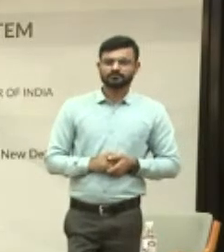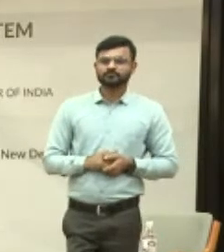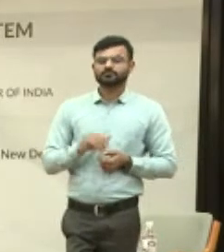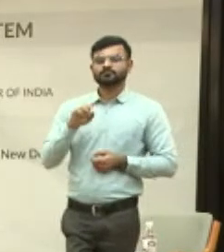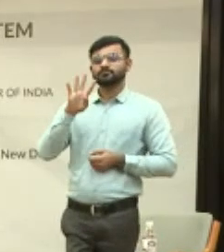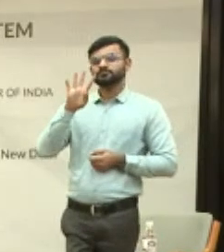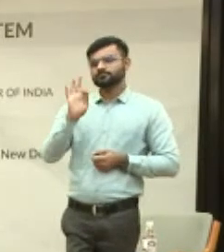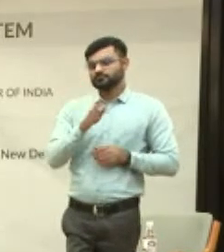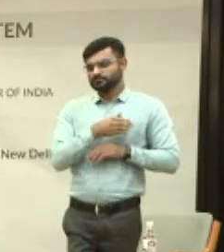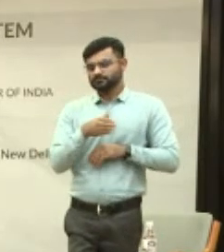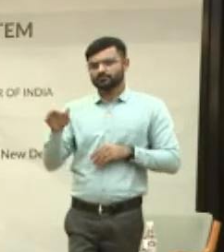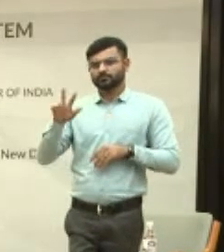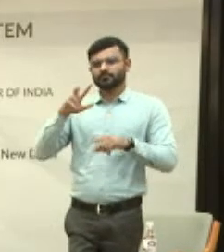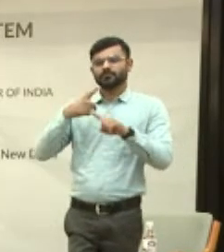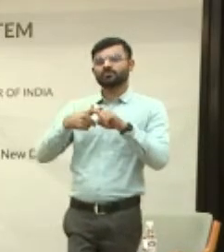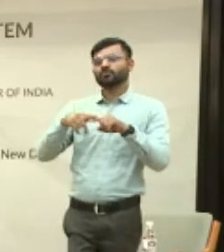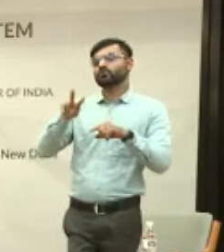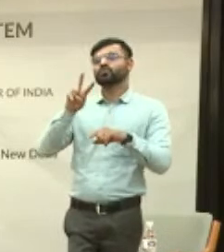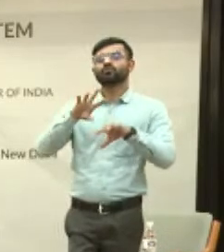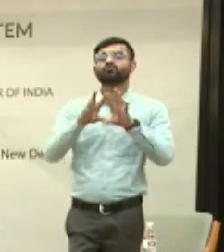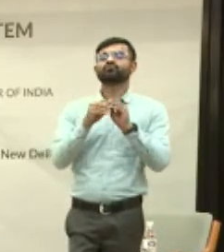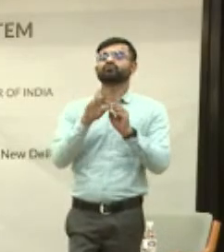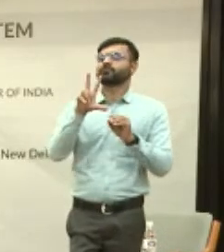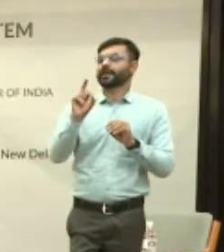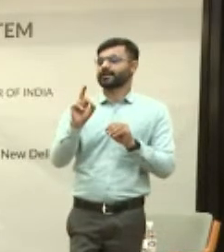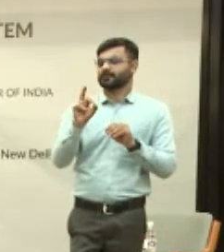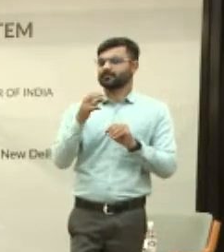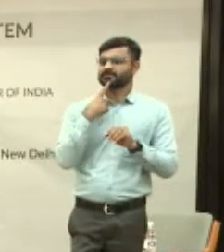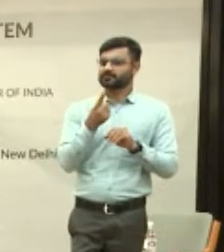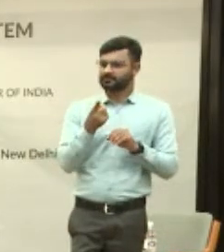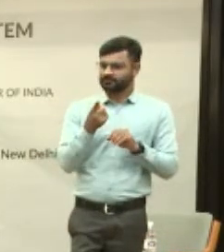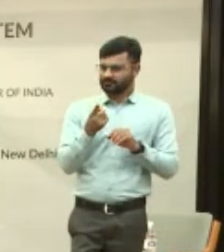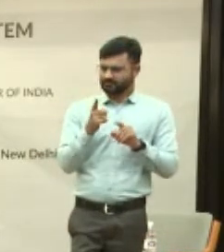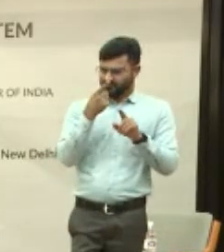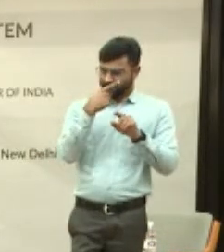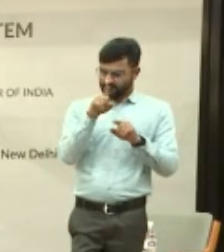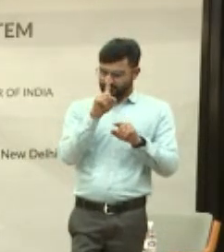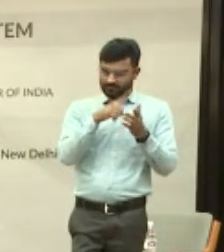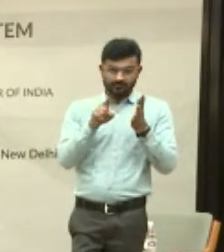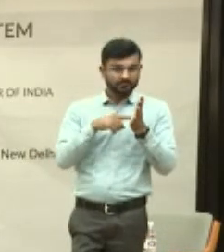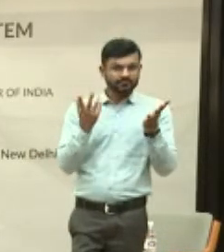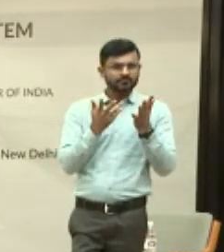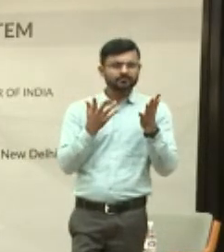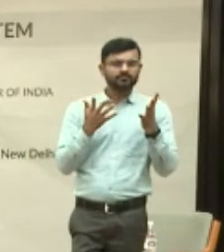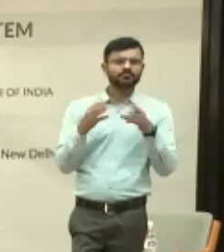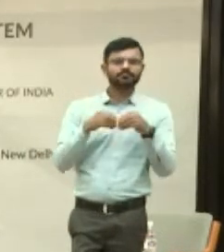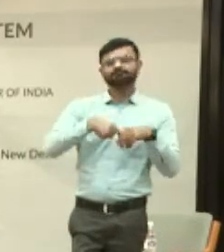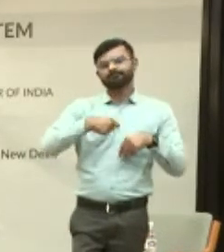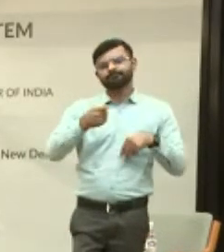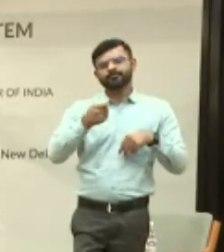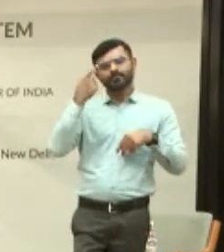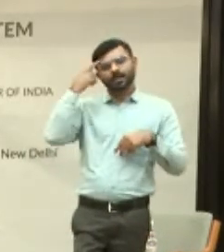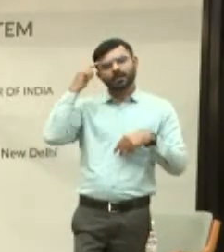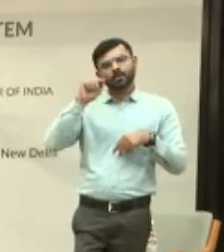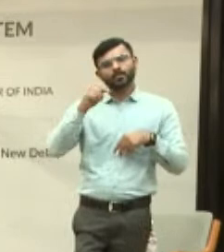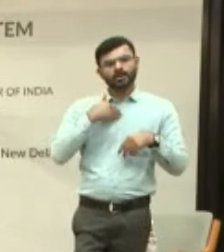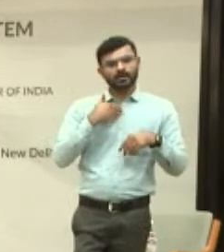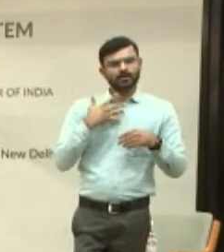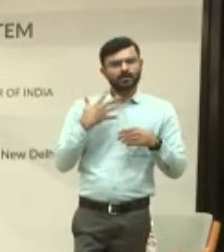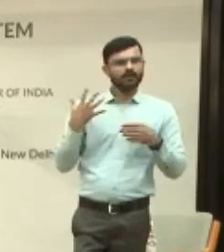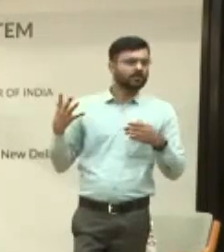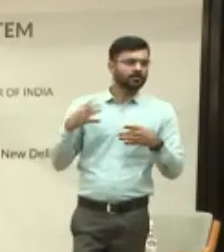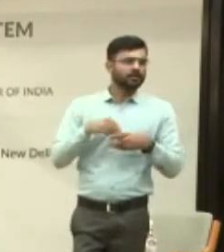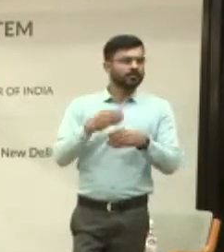40 into 2, 80. You will say this is not quite correct because on the criminal side, I have